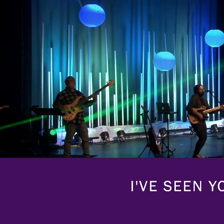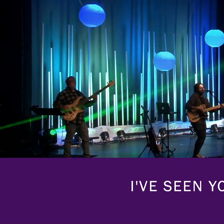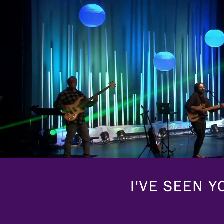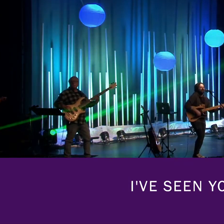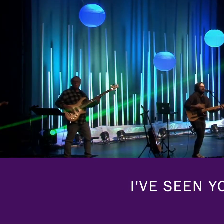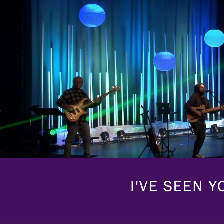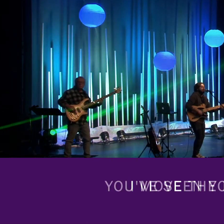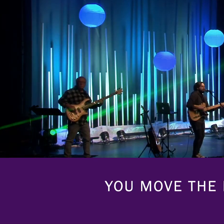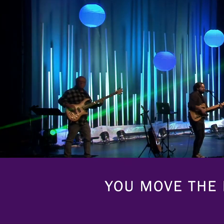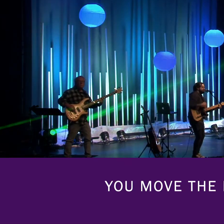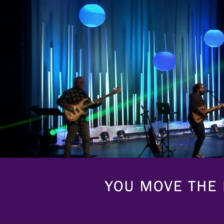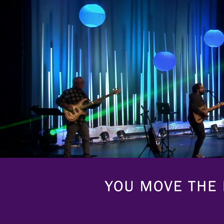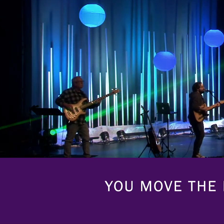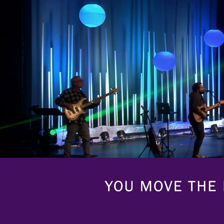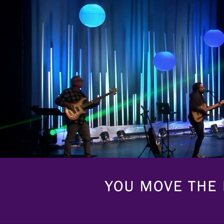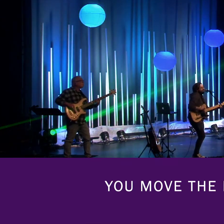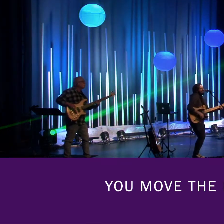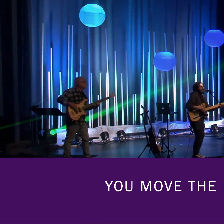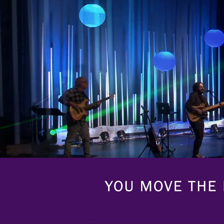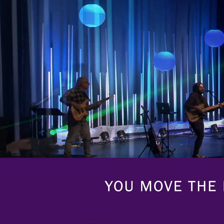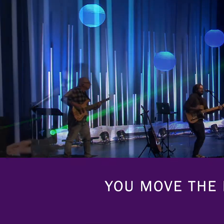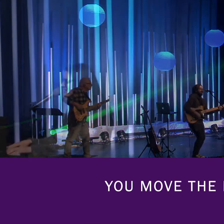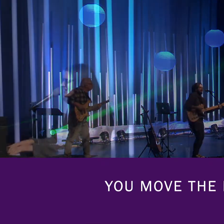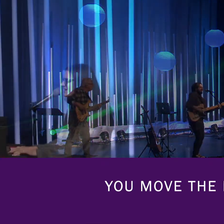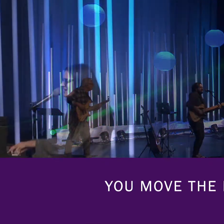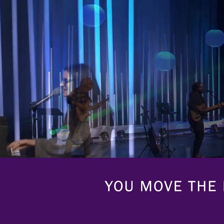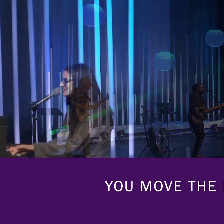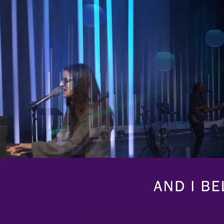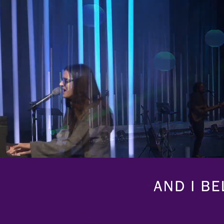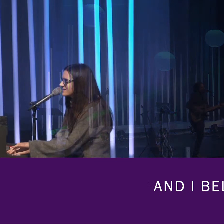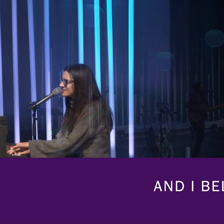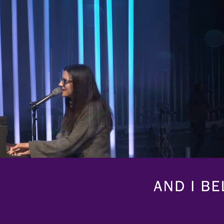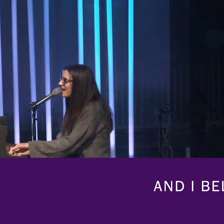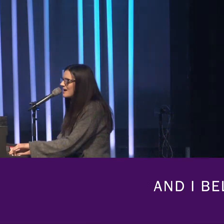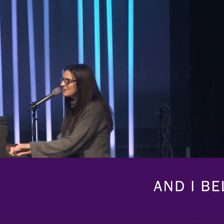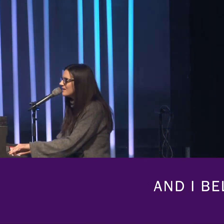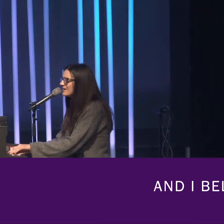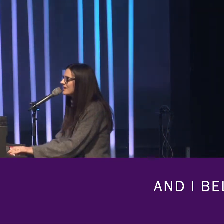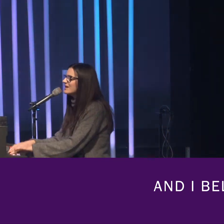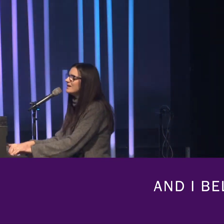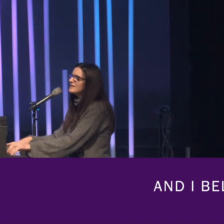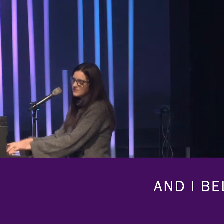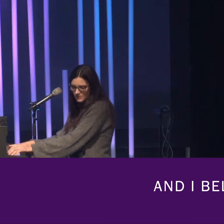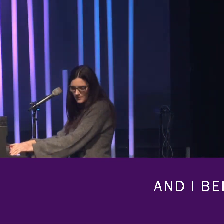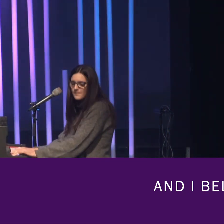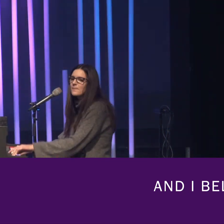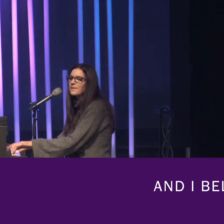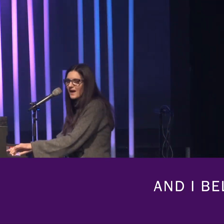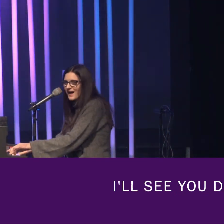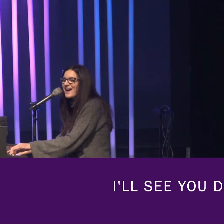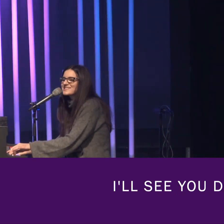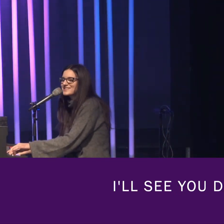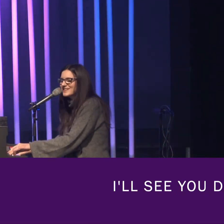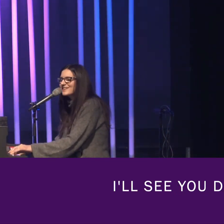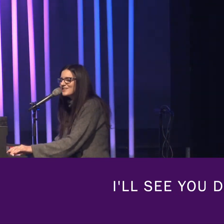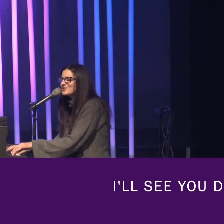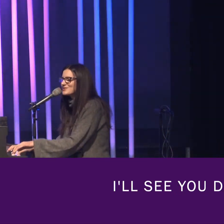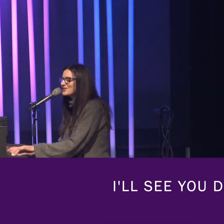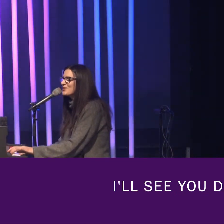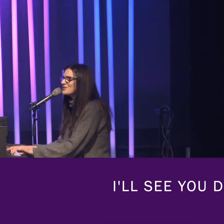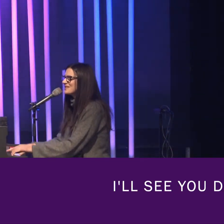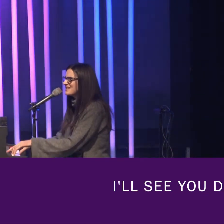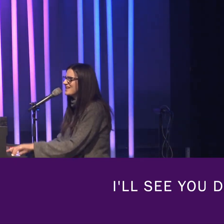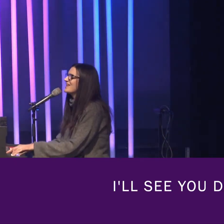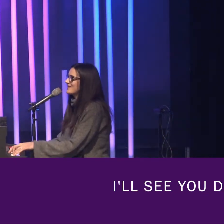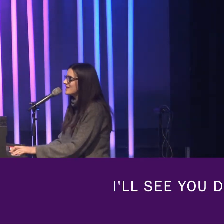move. You move the mountains, and I believe I see you